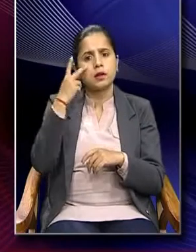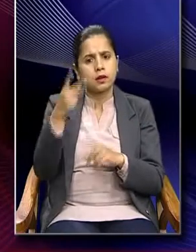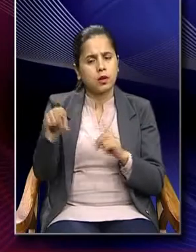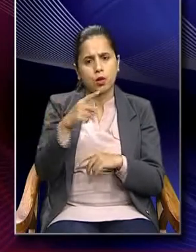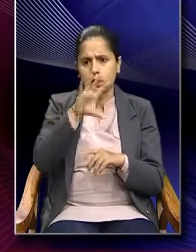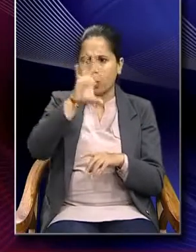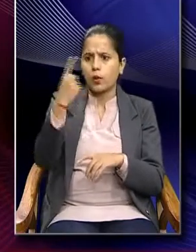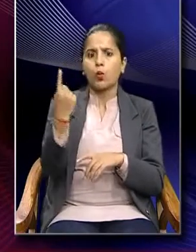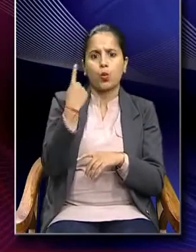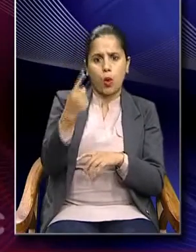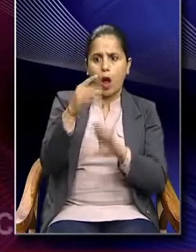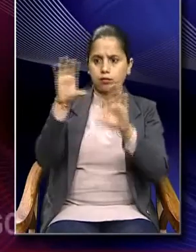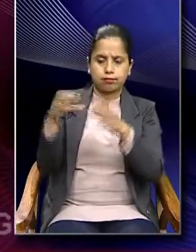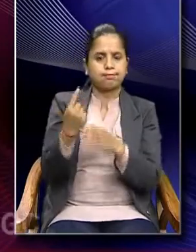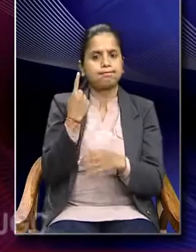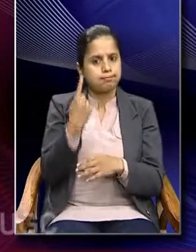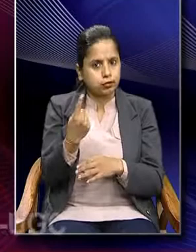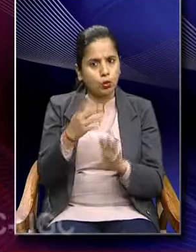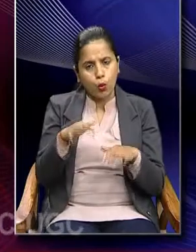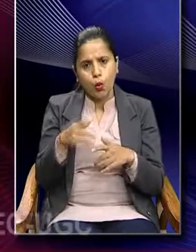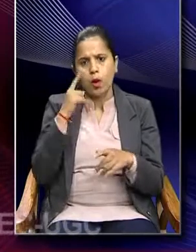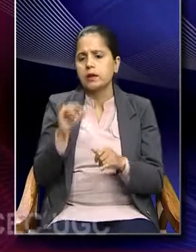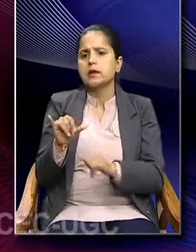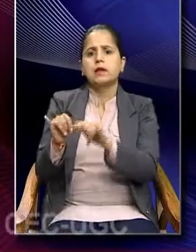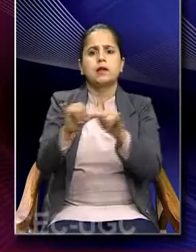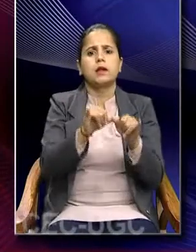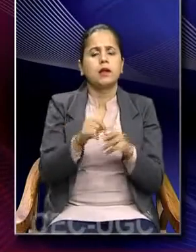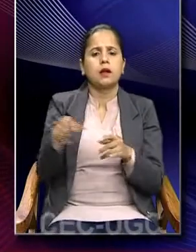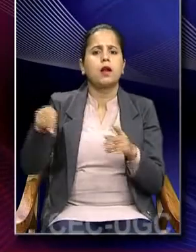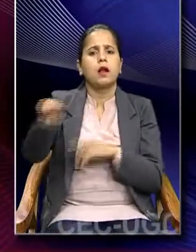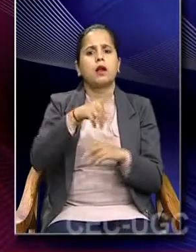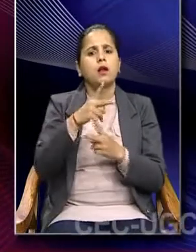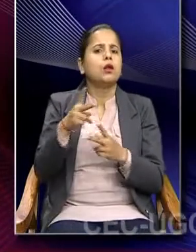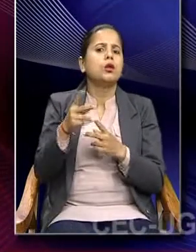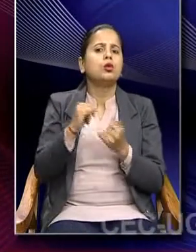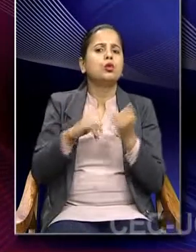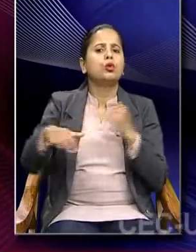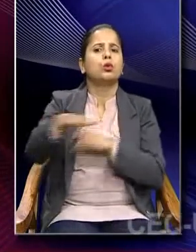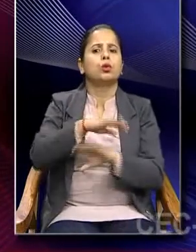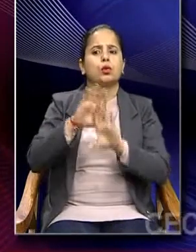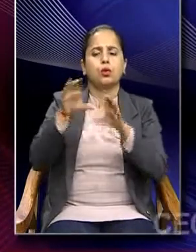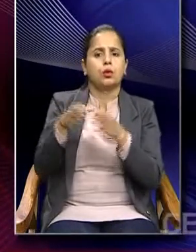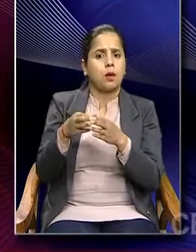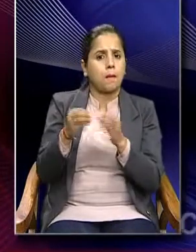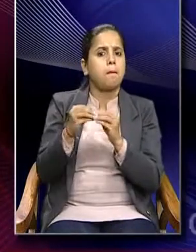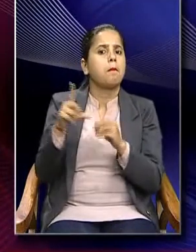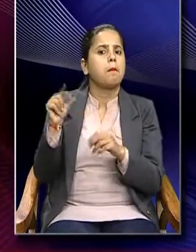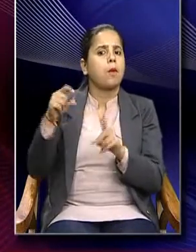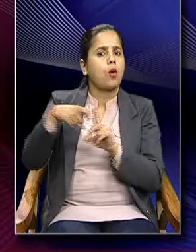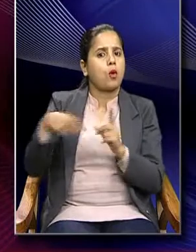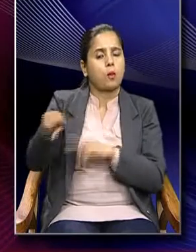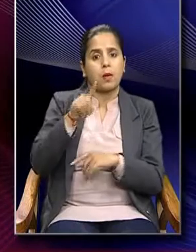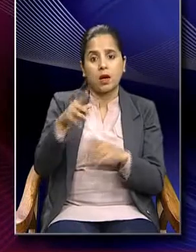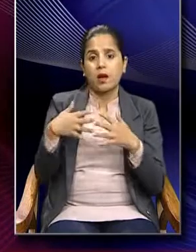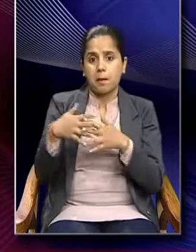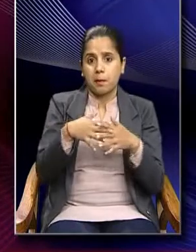they are seen as part of the common bloc like the socialist bloc. But even within the socialist bloc, countries like